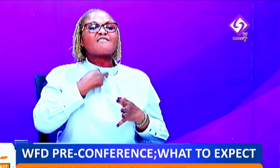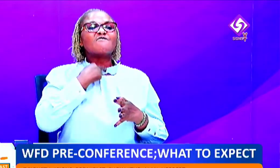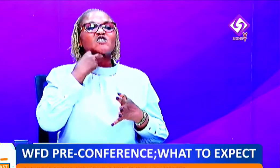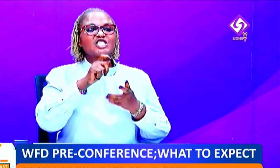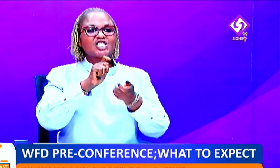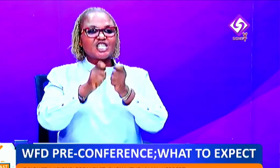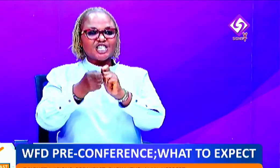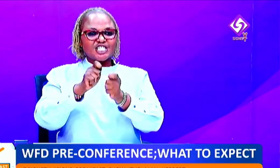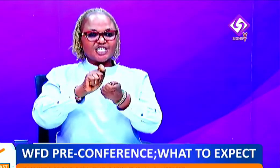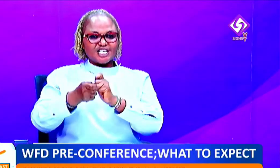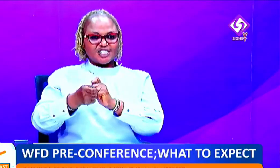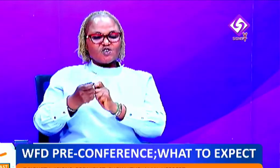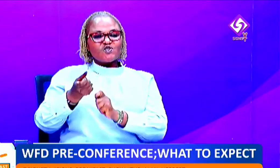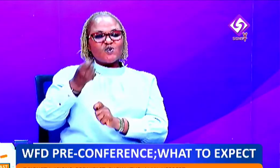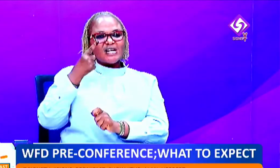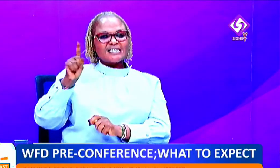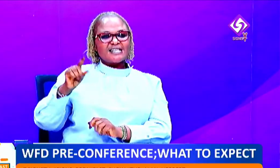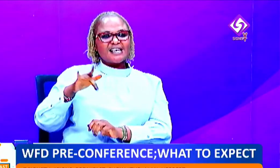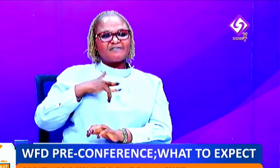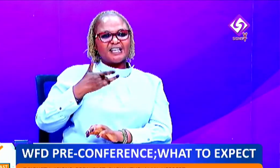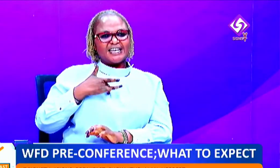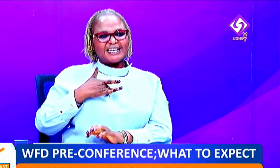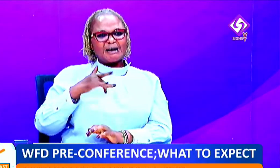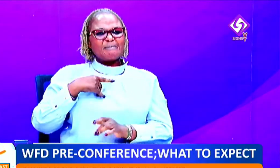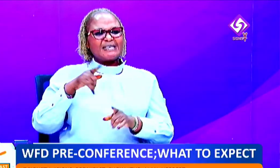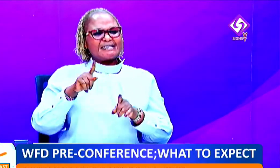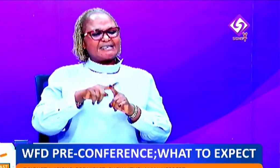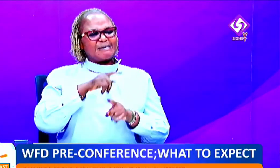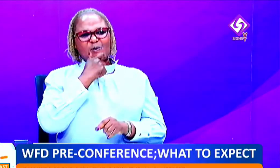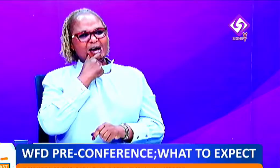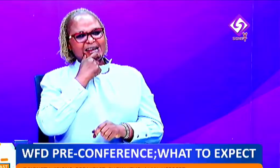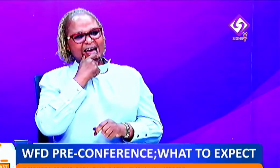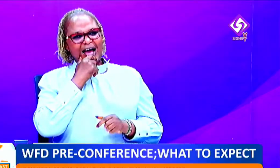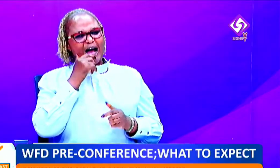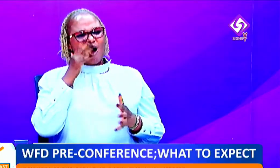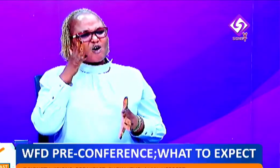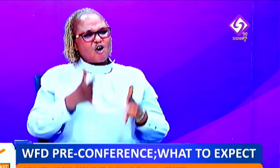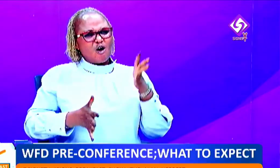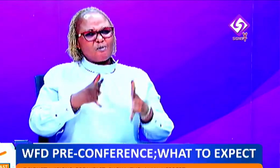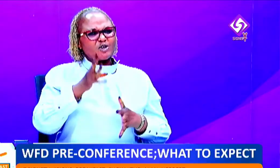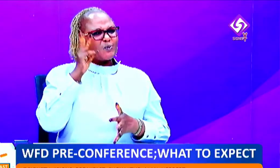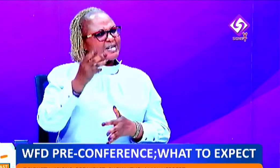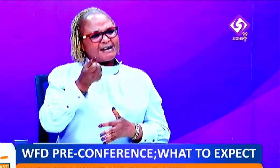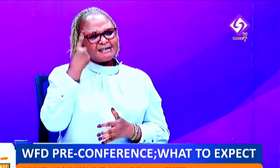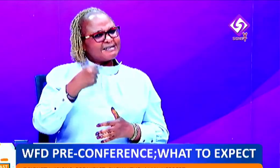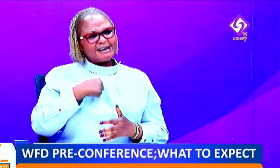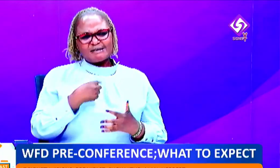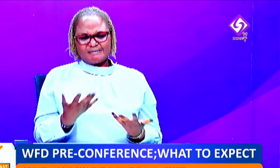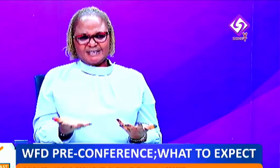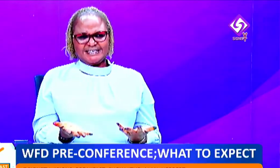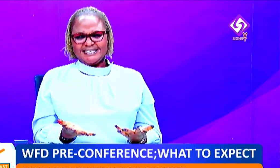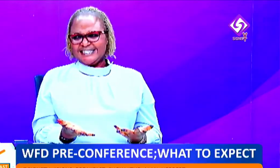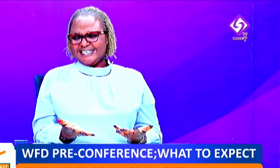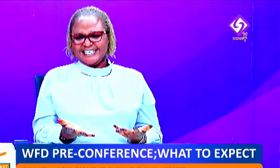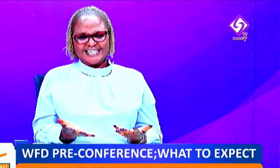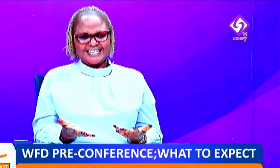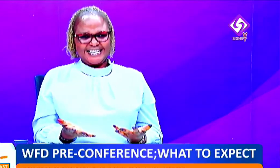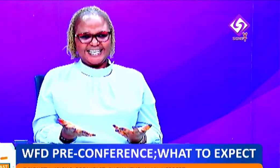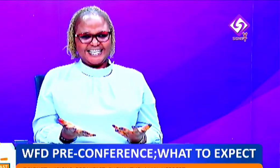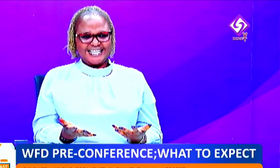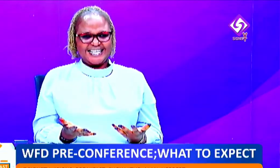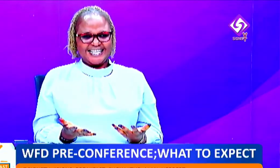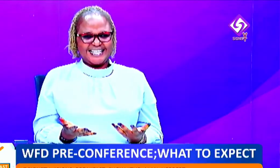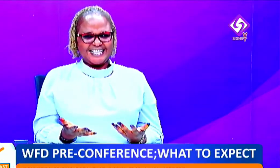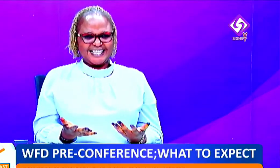emotion. If I'm angry, their voice will change. If I'm happy, their voice will change to match my feelings. But will a bot be able to